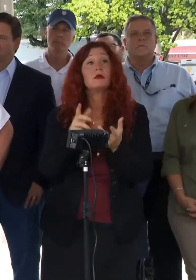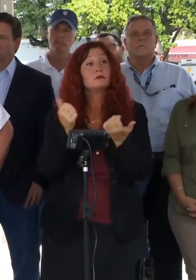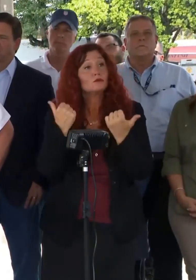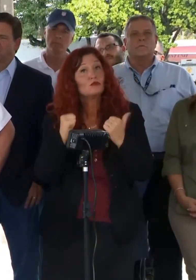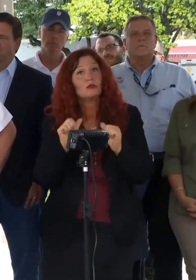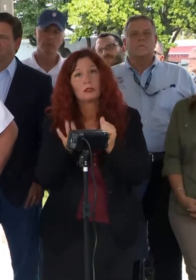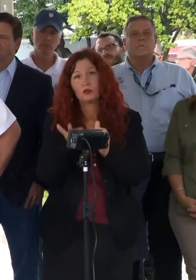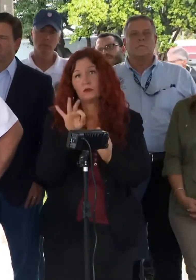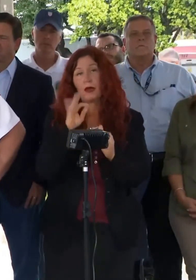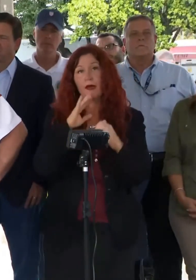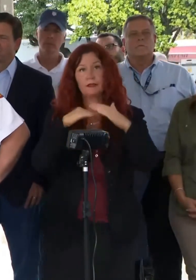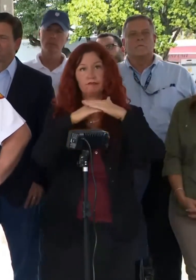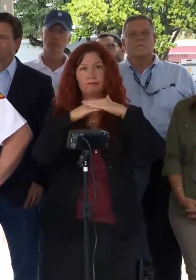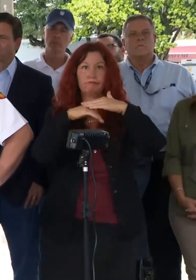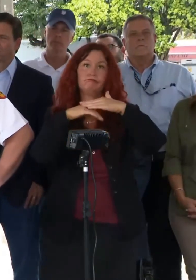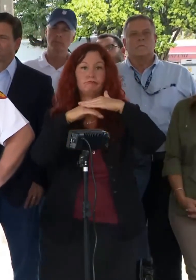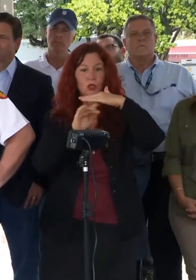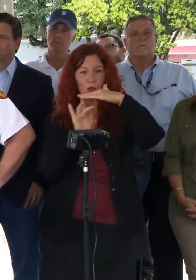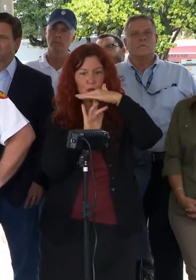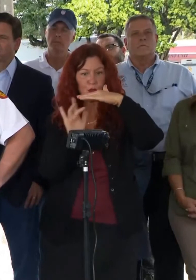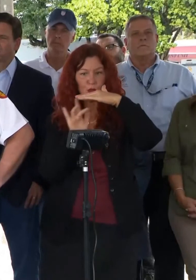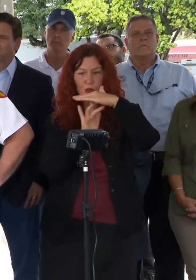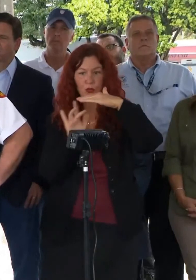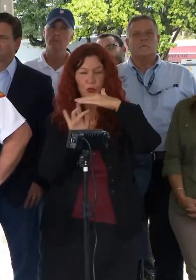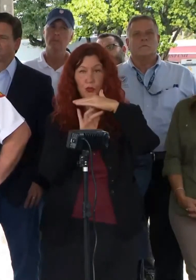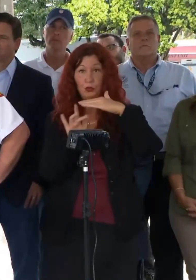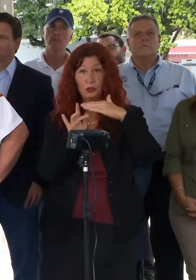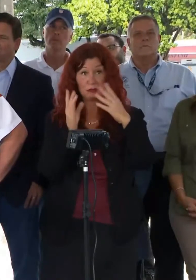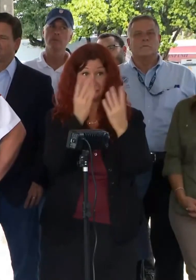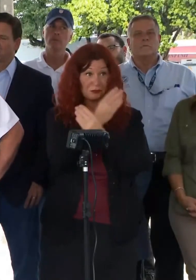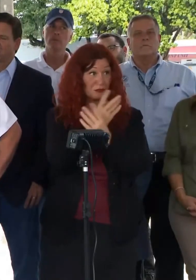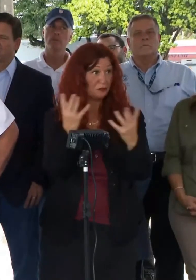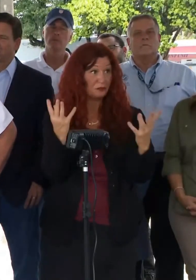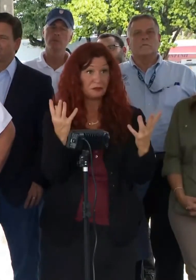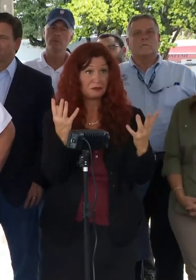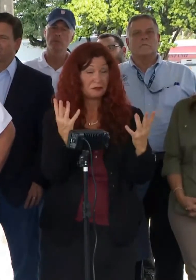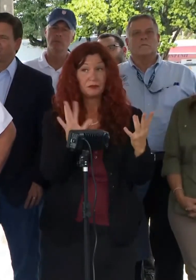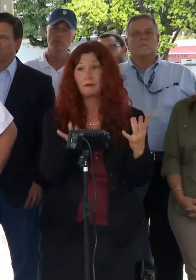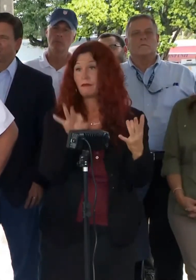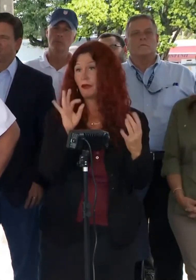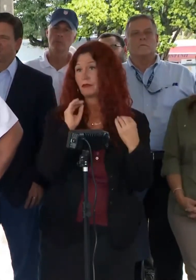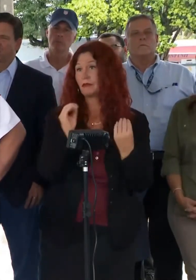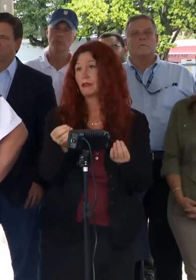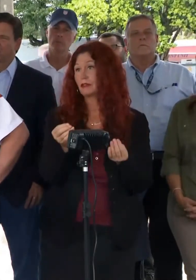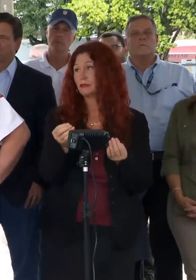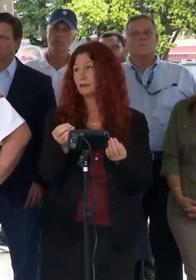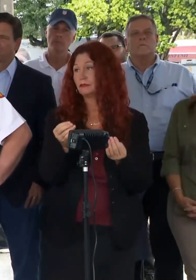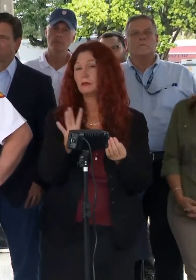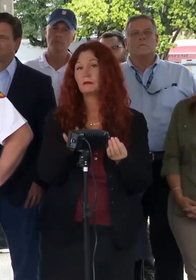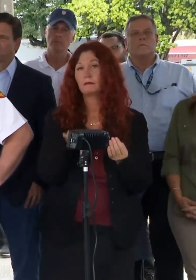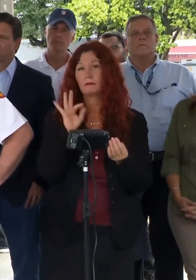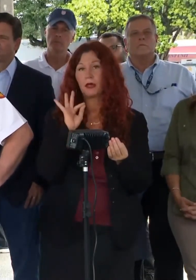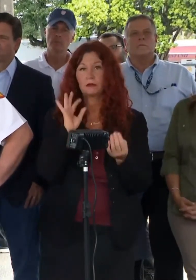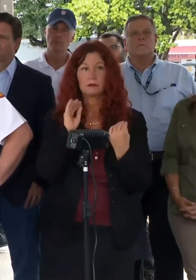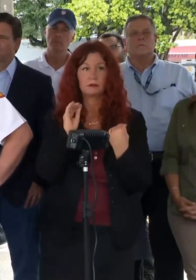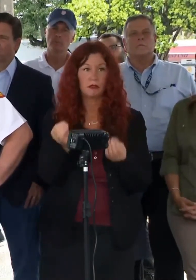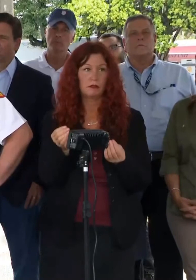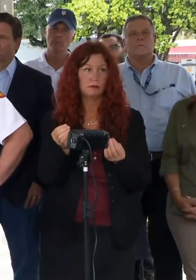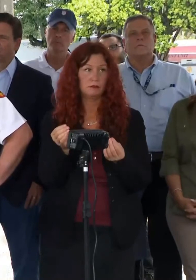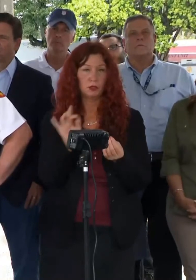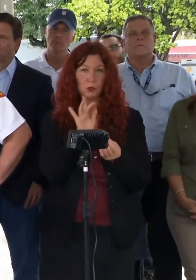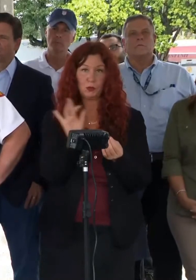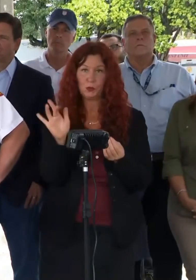clear. I mean, we haven't been seeing those. You know, we come across small and we keep moving. We keep moving. We keep